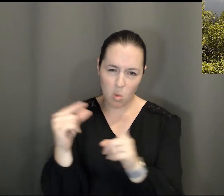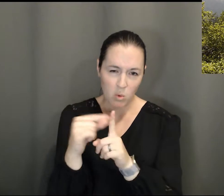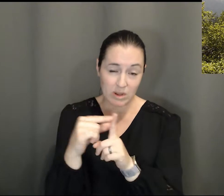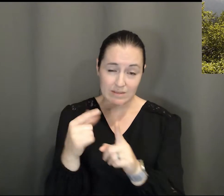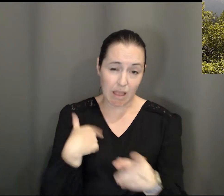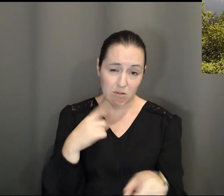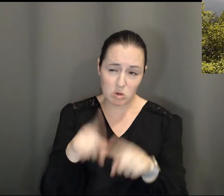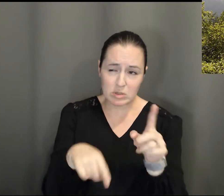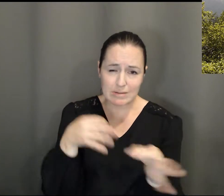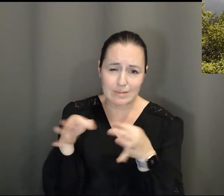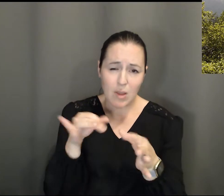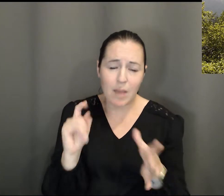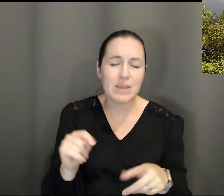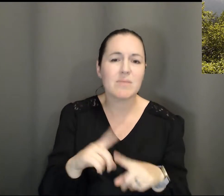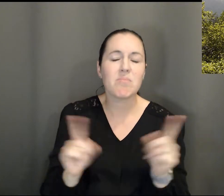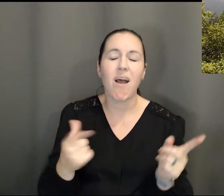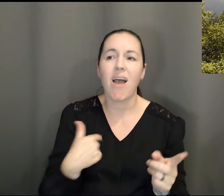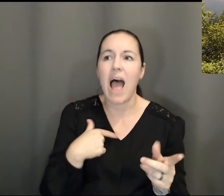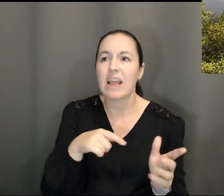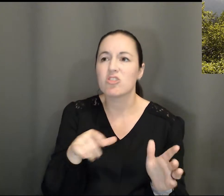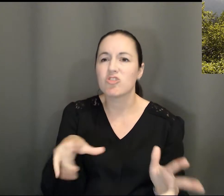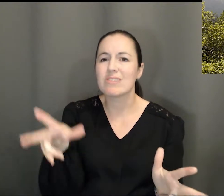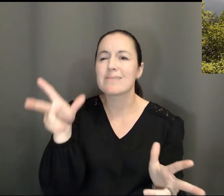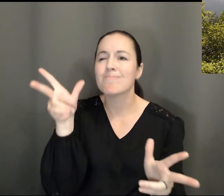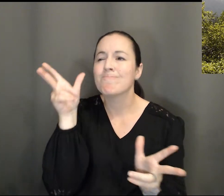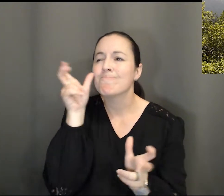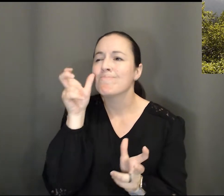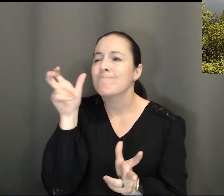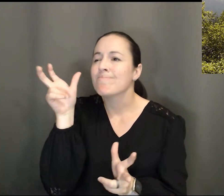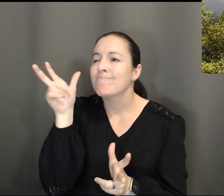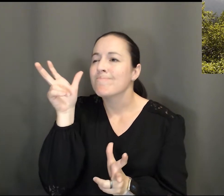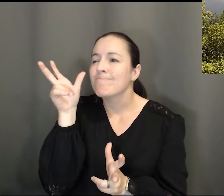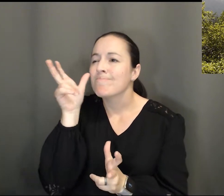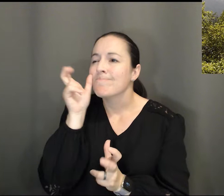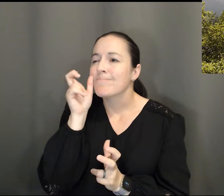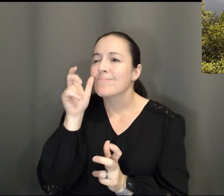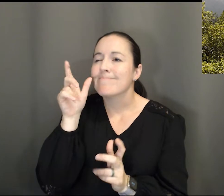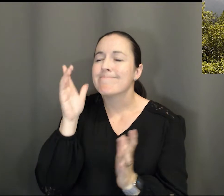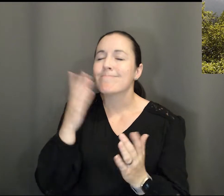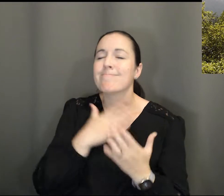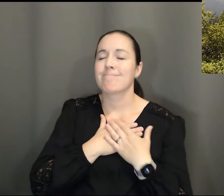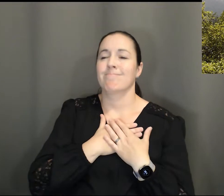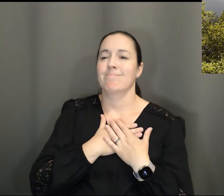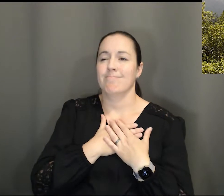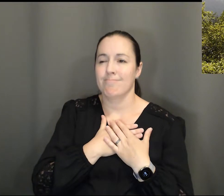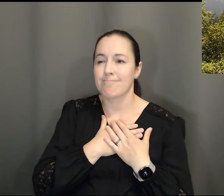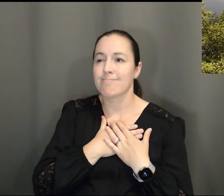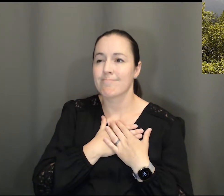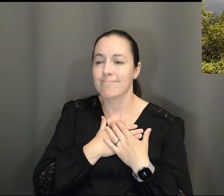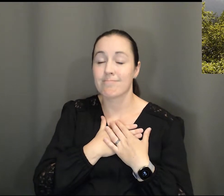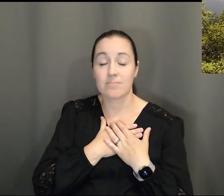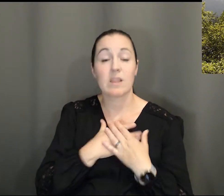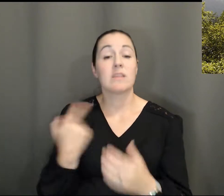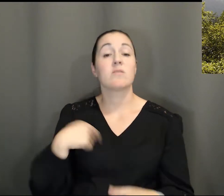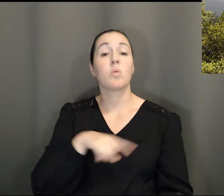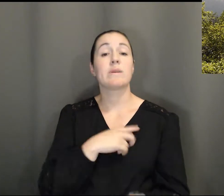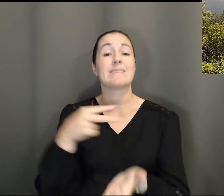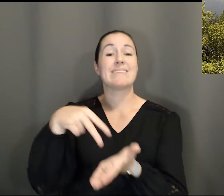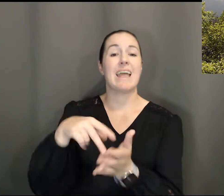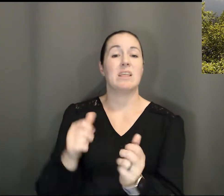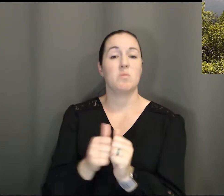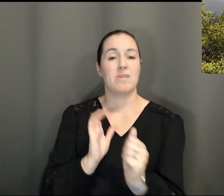did you guys catch that sunrise today? Did you catch that just a few minutes ago? Did you catch the beauty of it? The splendor of